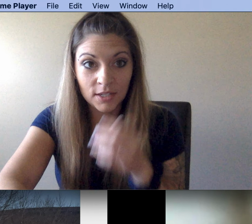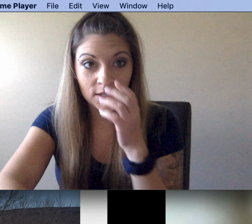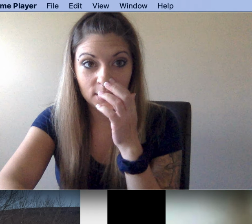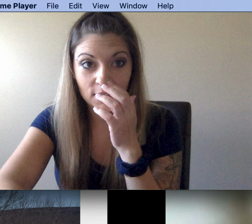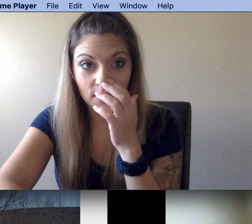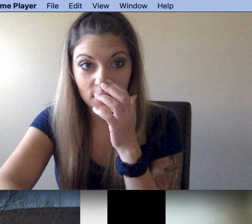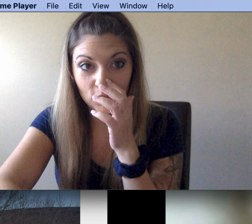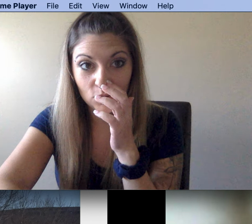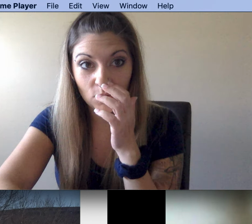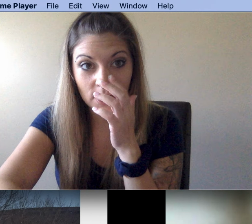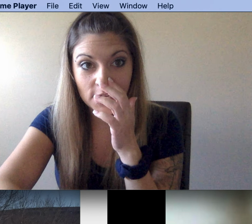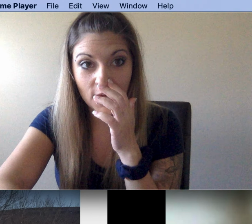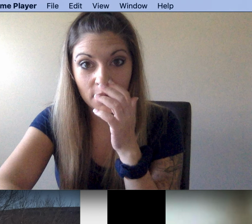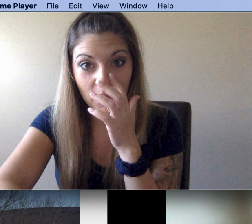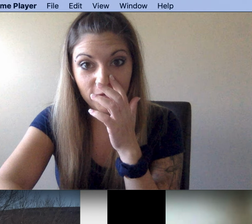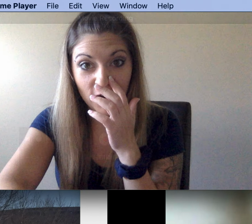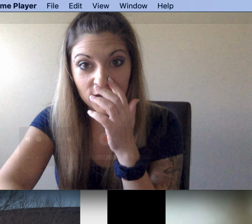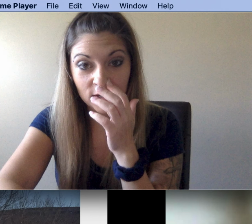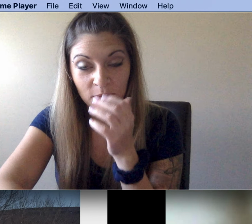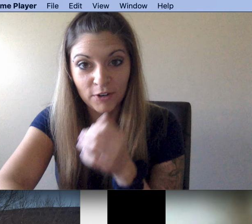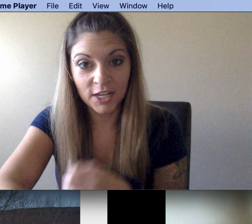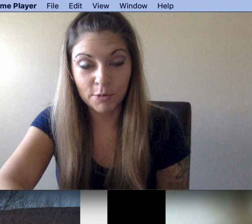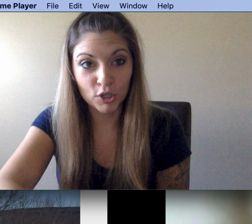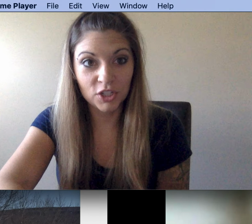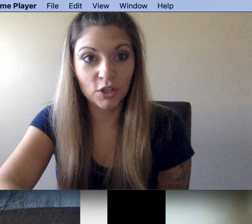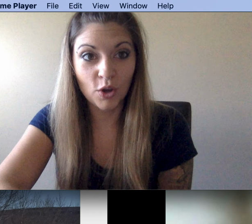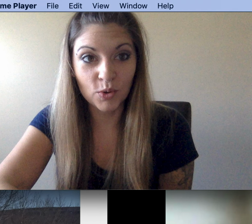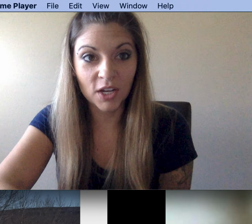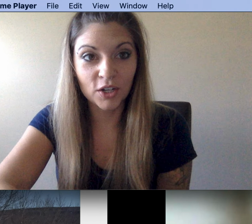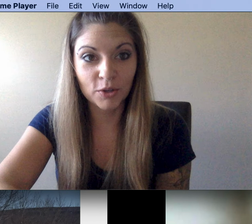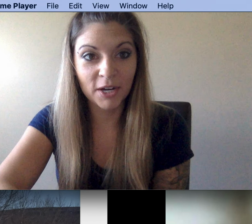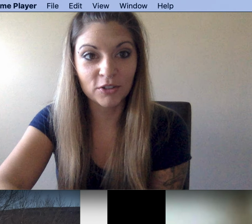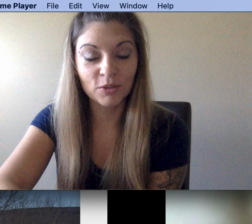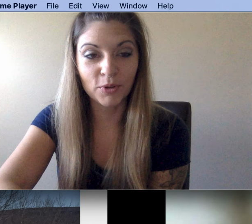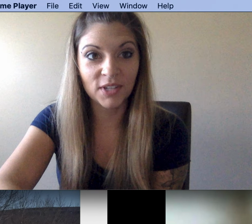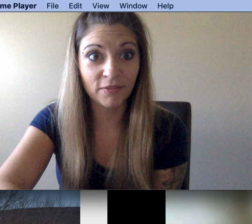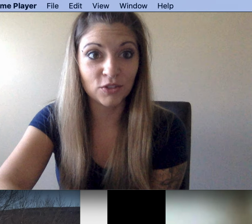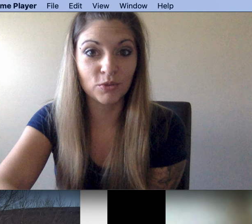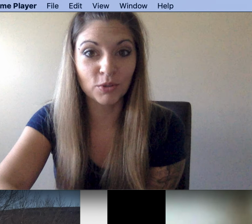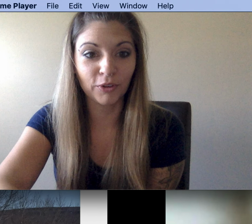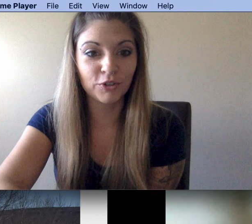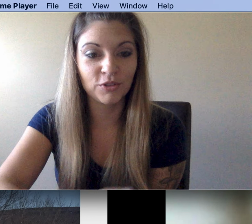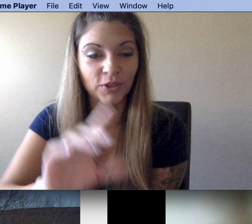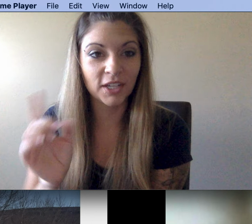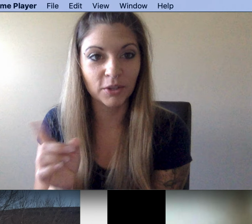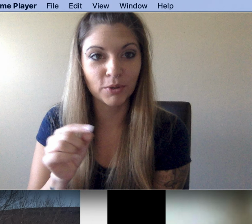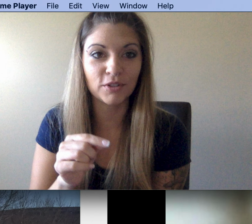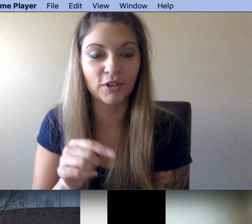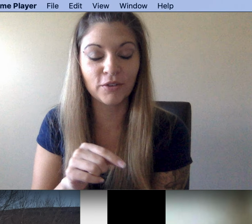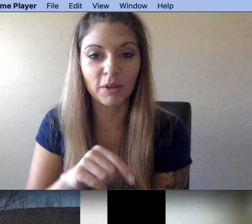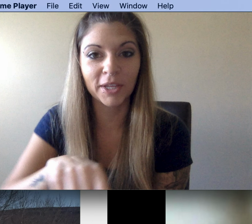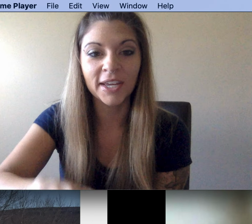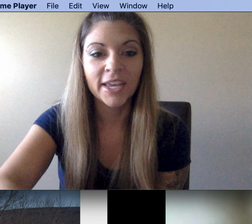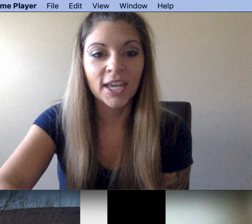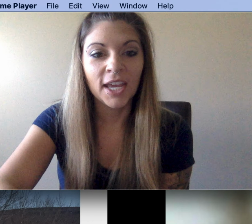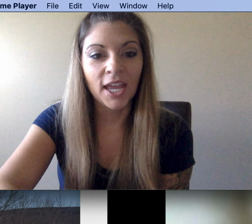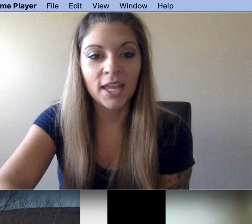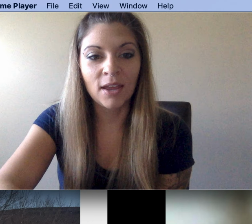this is a story that this is my friend Amber, she's a CODA. Her parents are both deaf, and so is her brother. She's the only hearing person in her